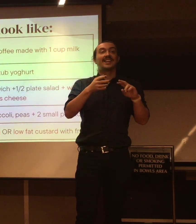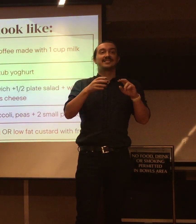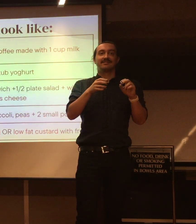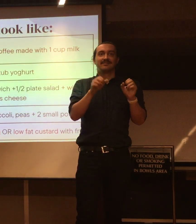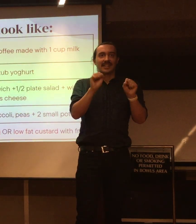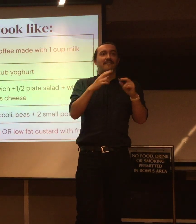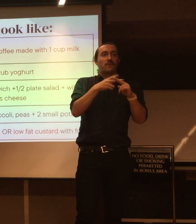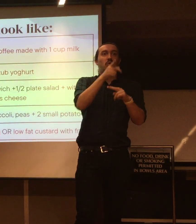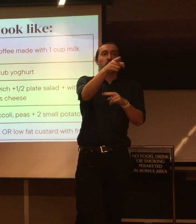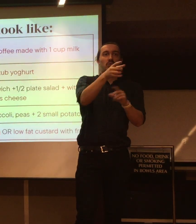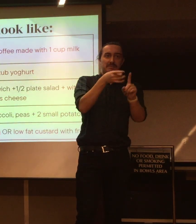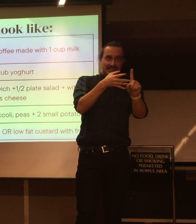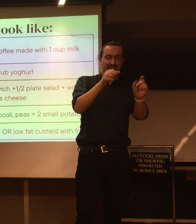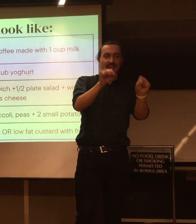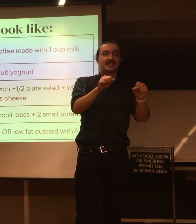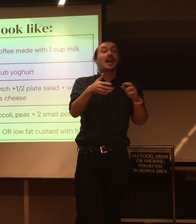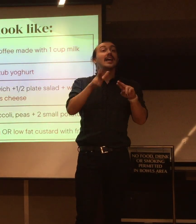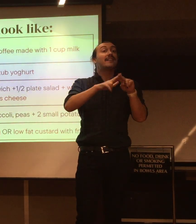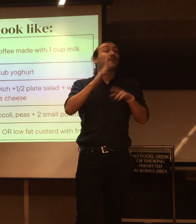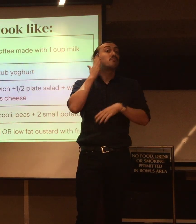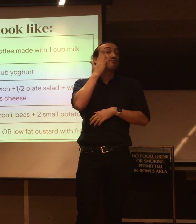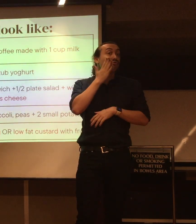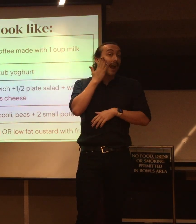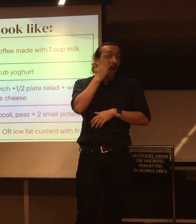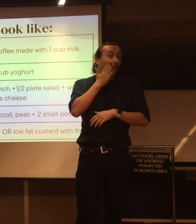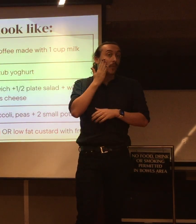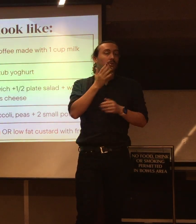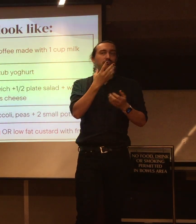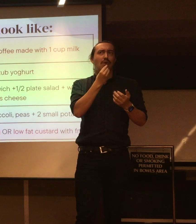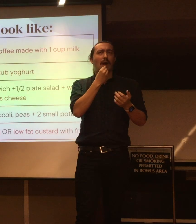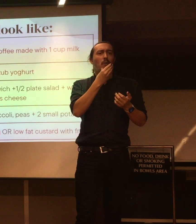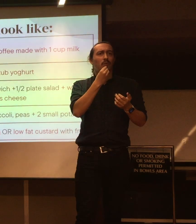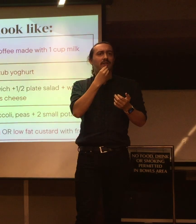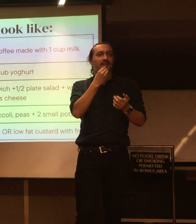If it's brown, it's good.